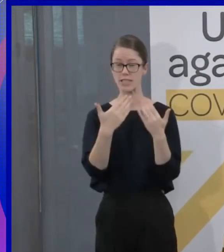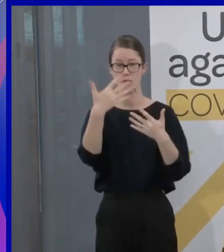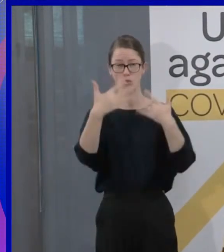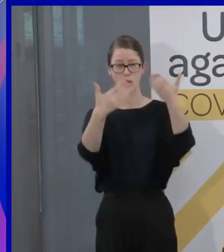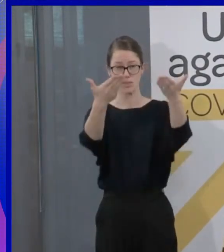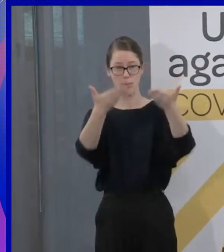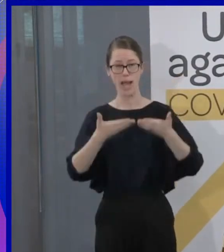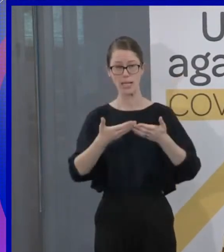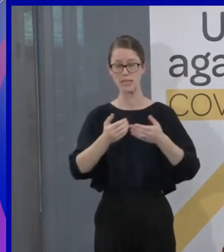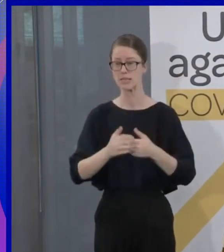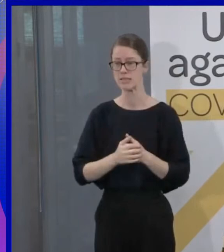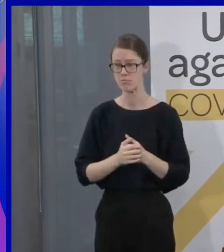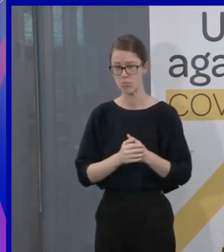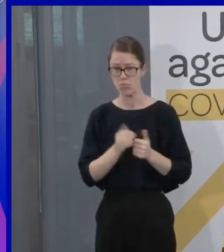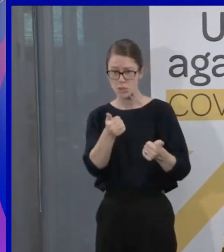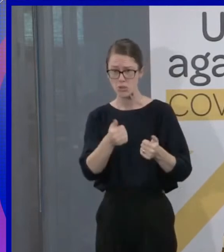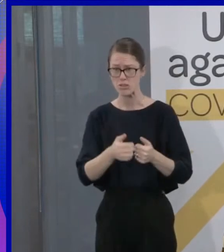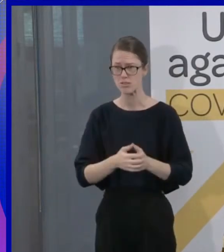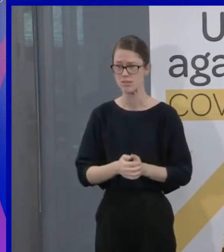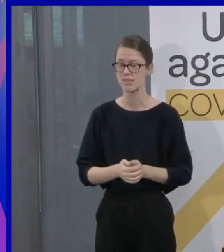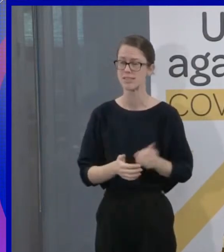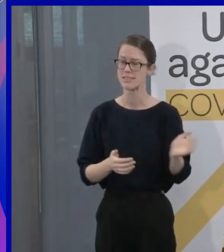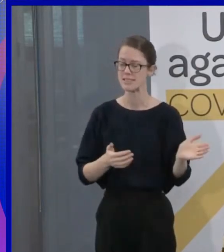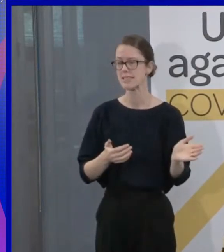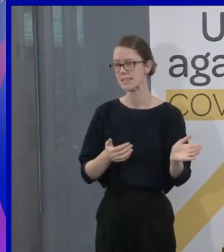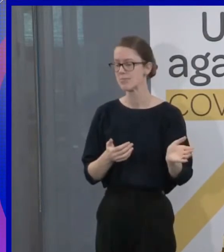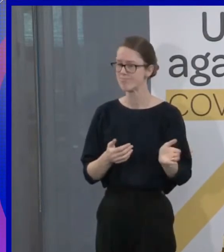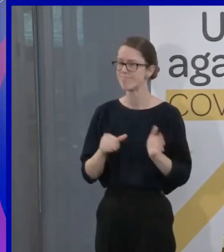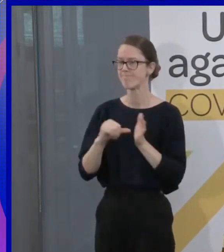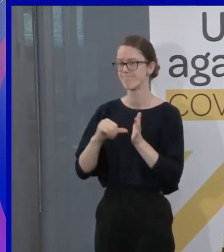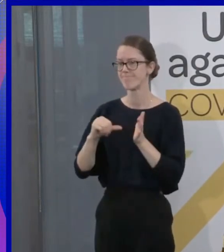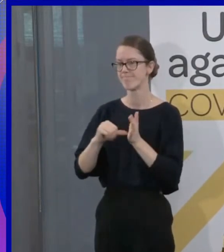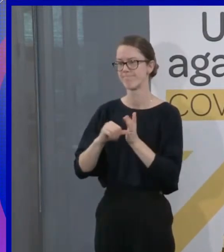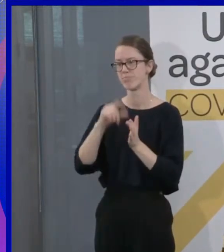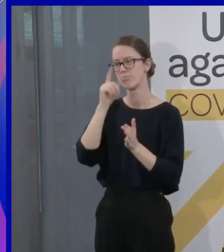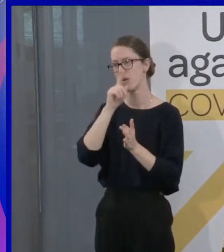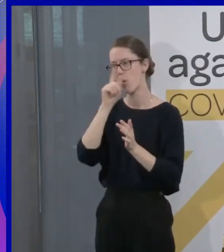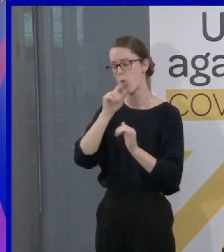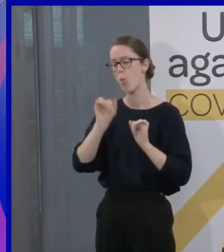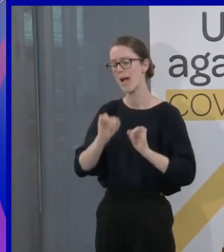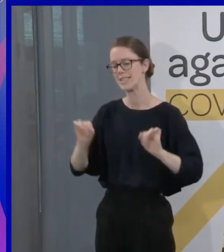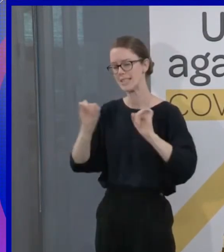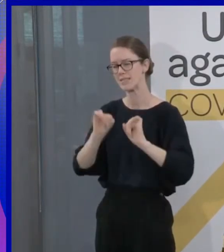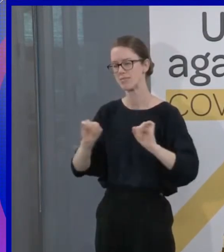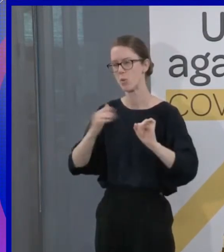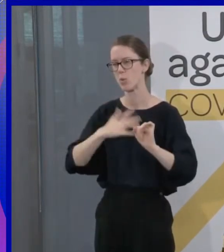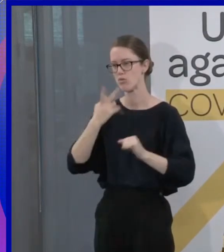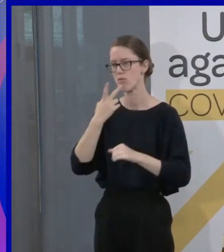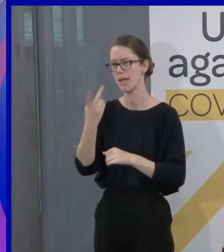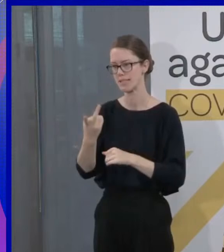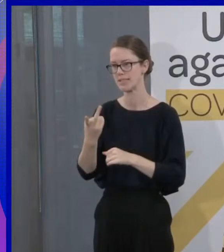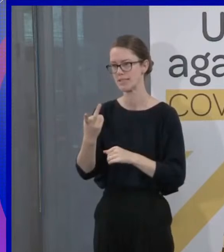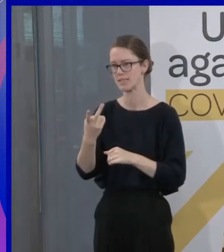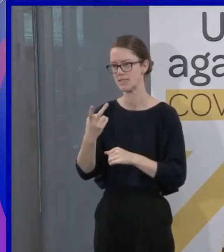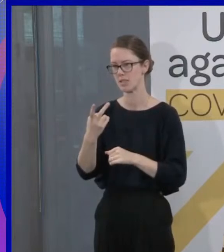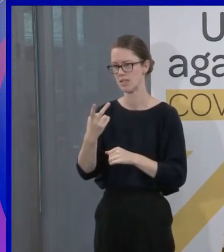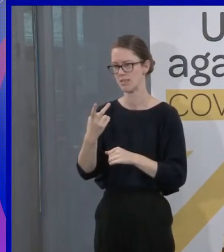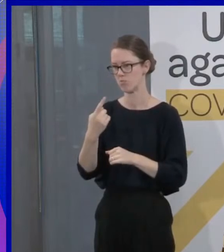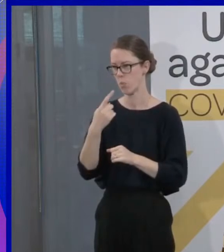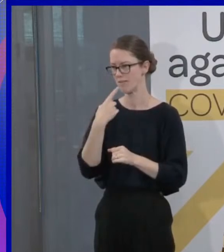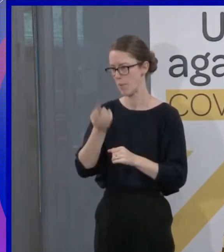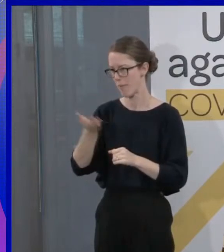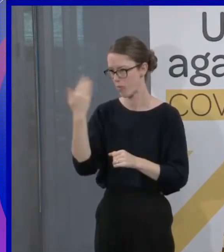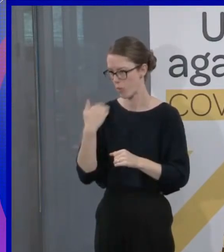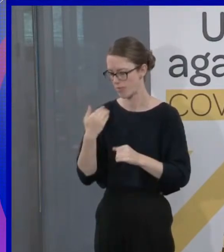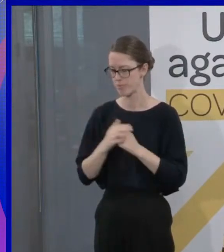enough? Look, it is a pity that people are having to wait that long, but I just want to reiterate the points I've made in the last couple of days.